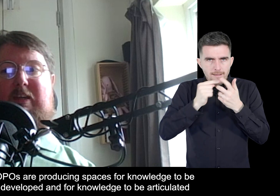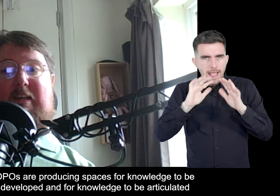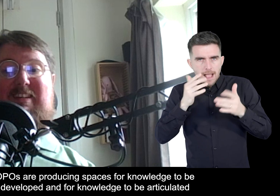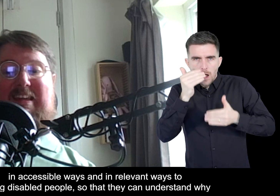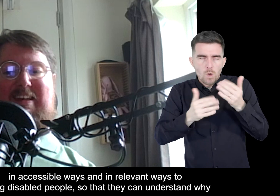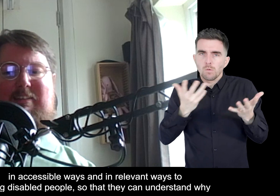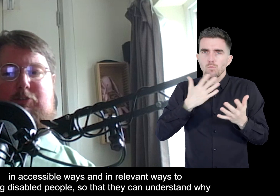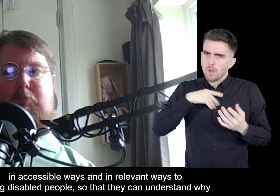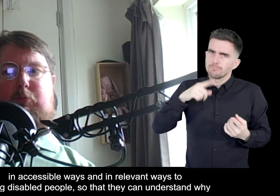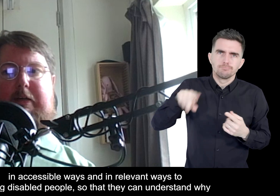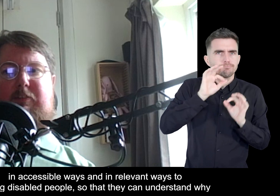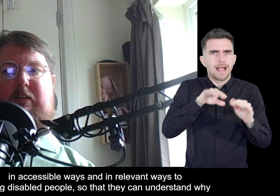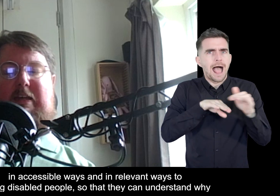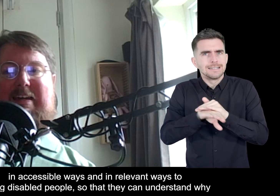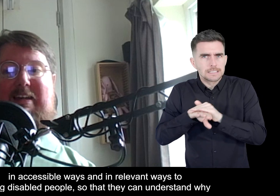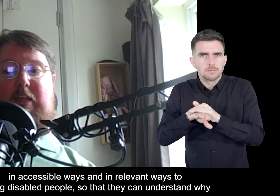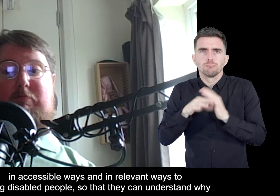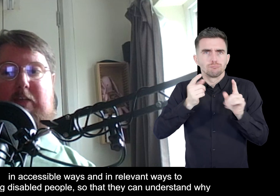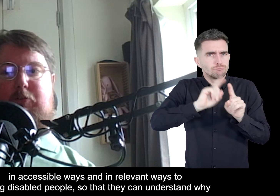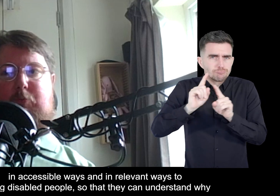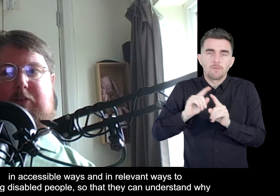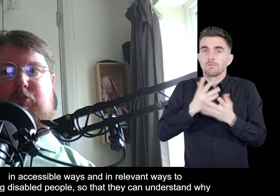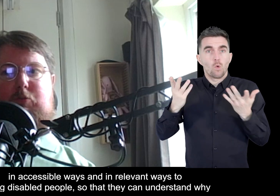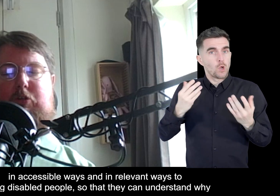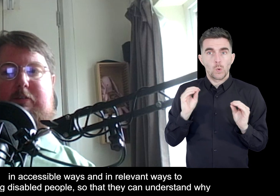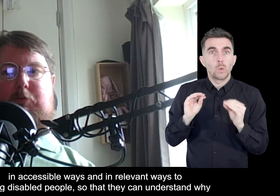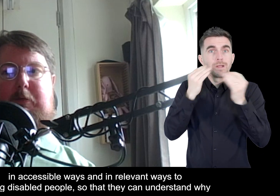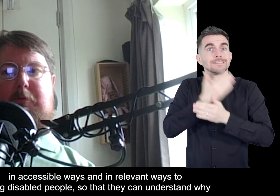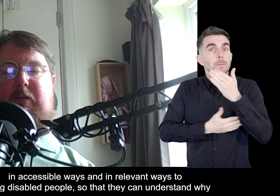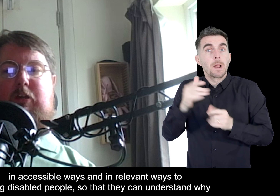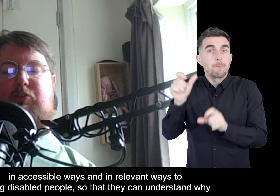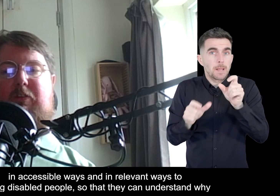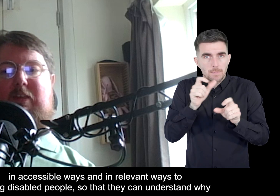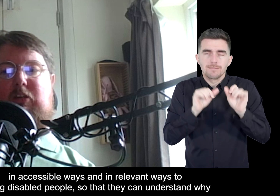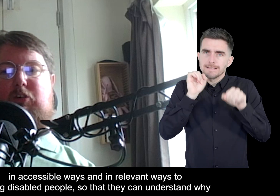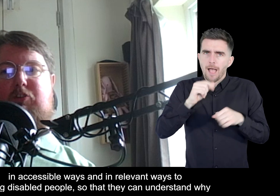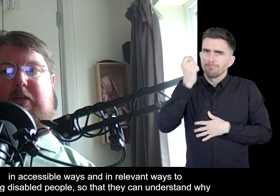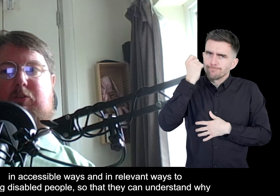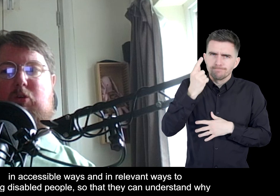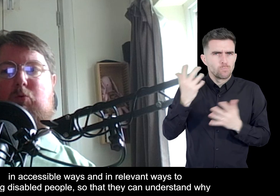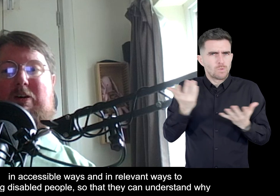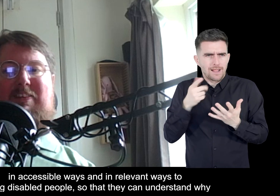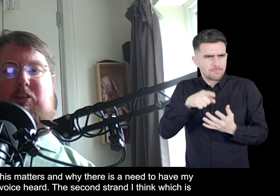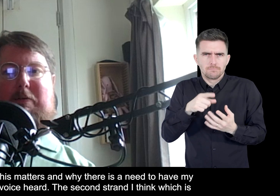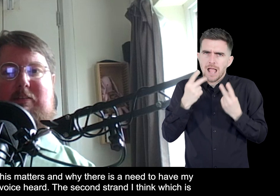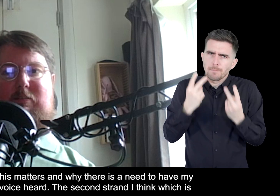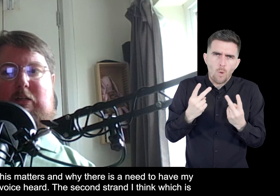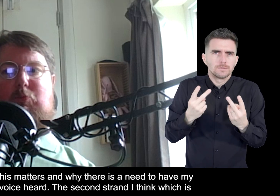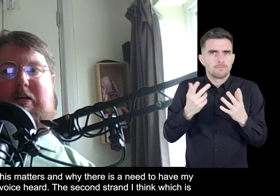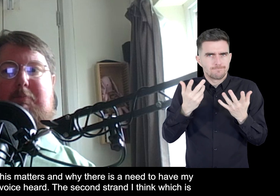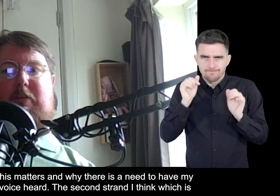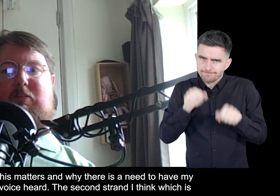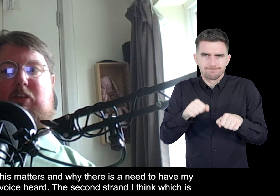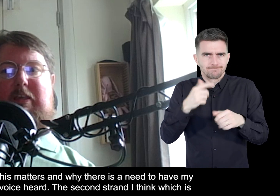to be articulated in accessible ways and in relevant ways to young disabled people, so that they can understand why this matters